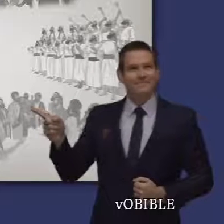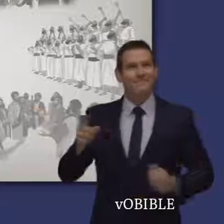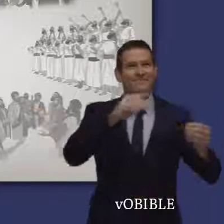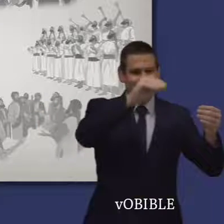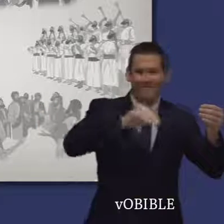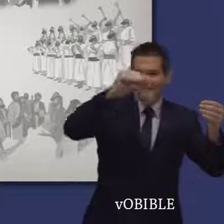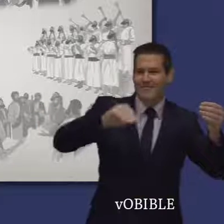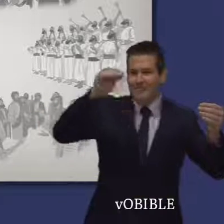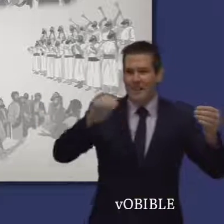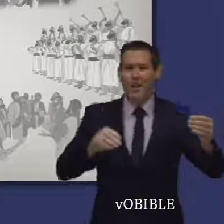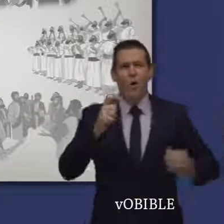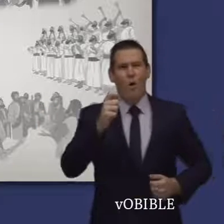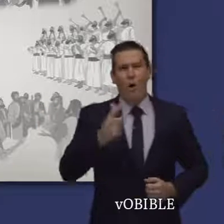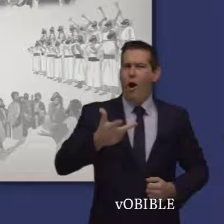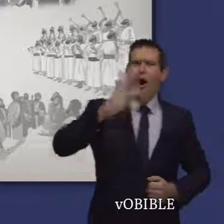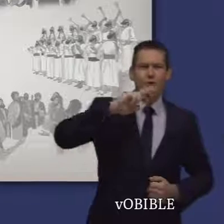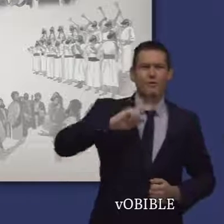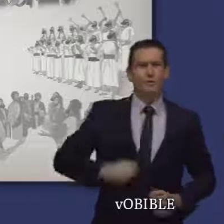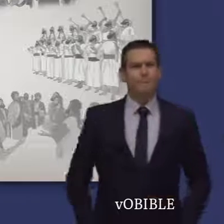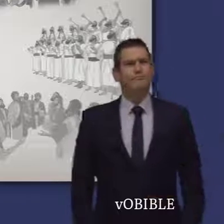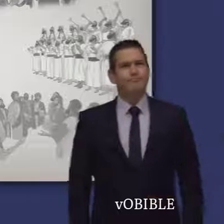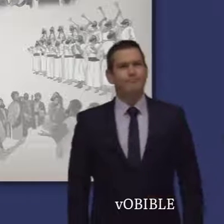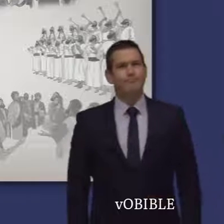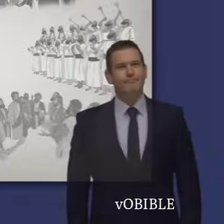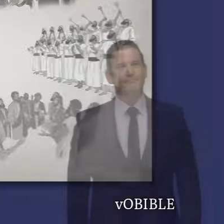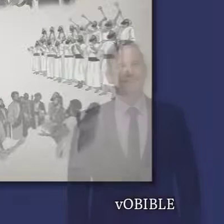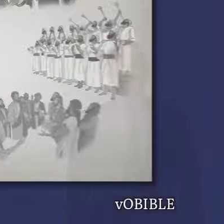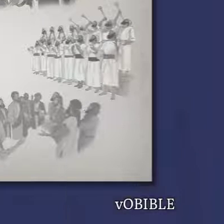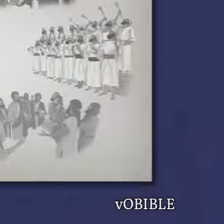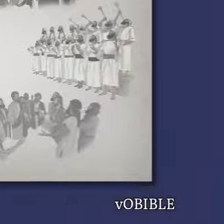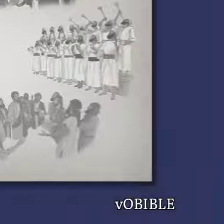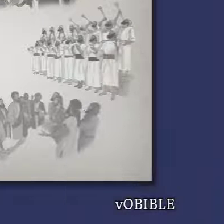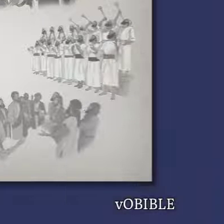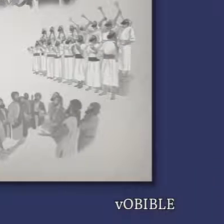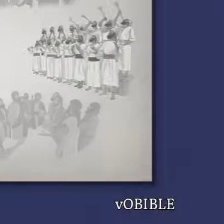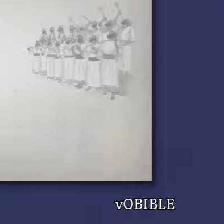Jah, appear almost 800 times throughout the book.